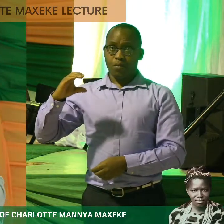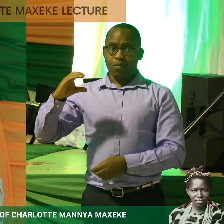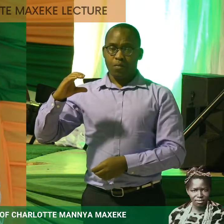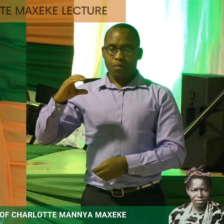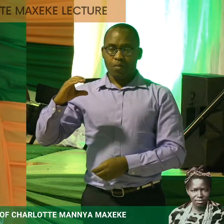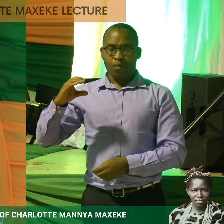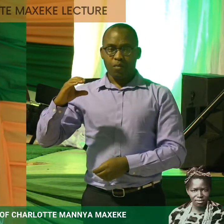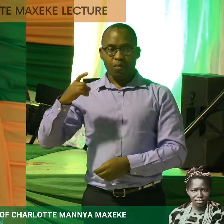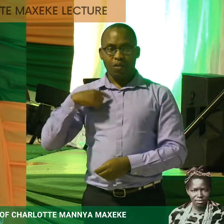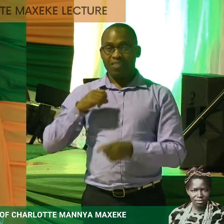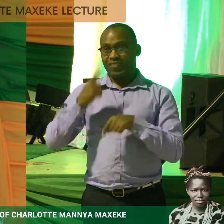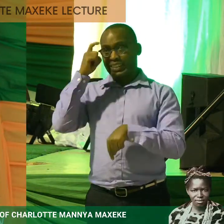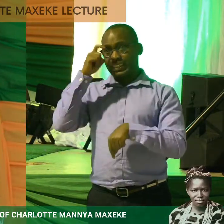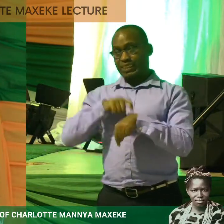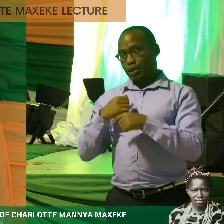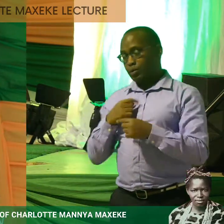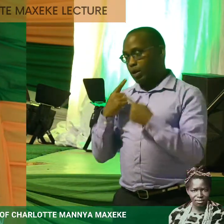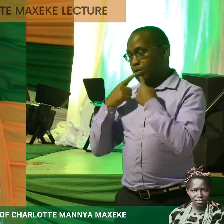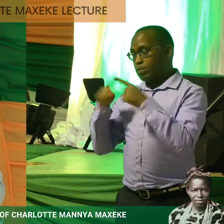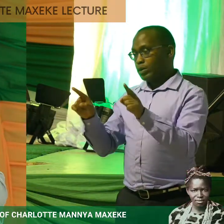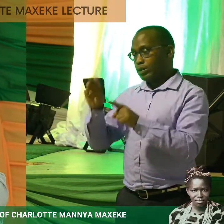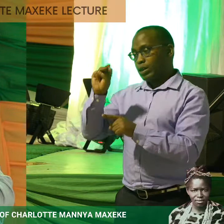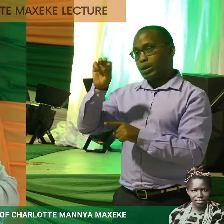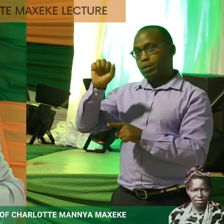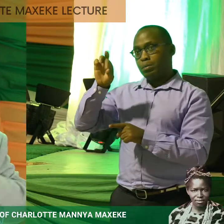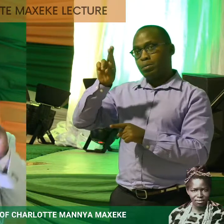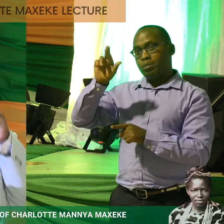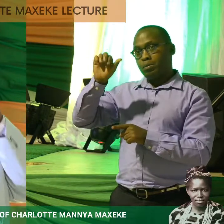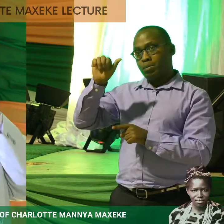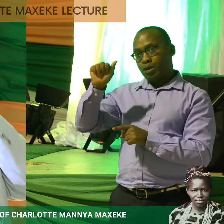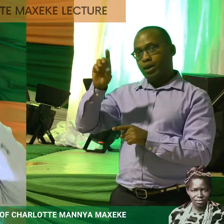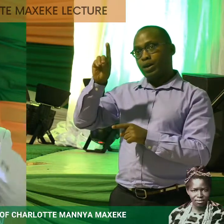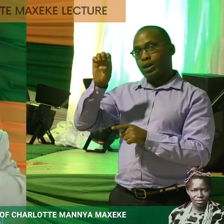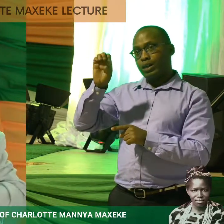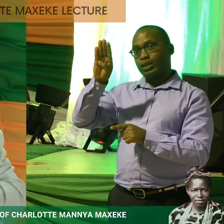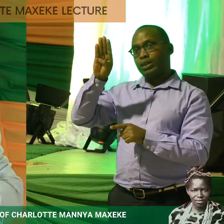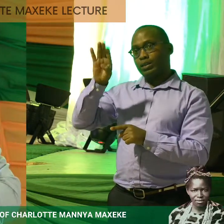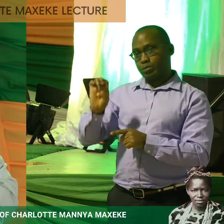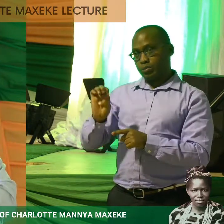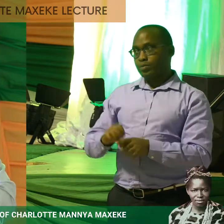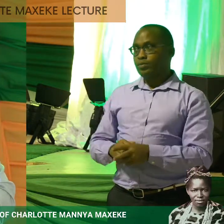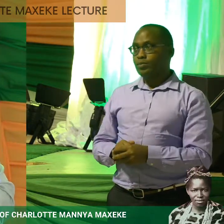uMakhadebe kodwa sangandivendisile uMakhadebe kodwa ndini Makhadebe ke namhlanje